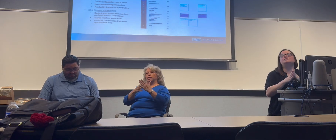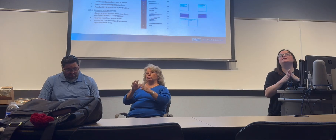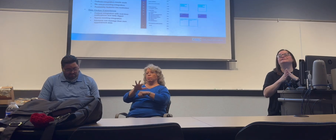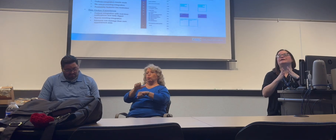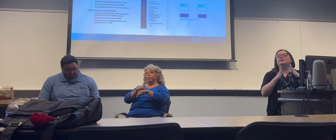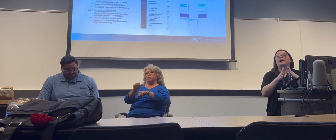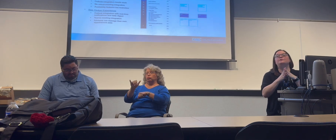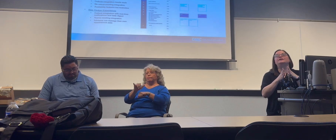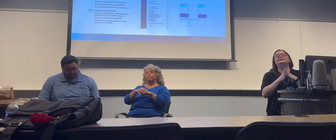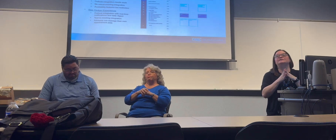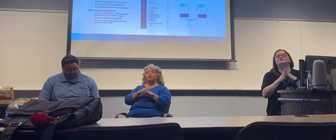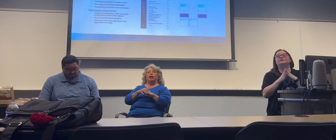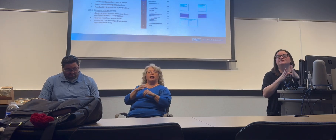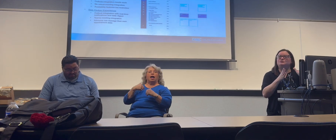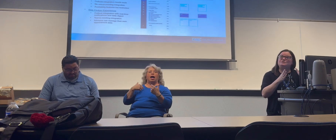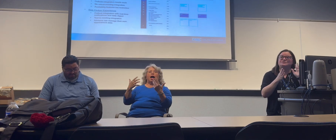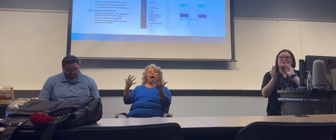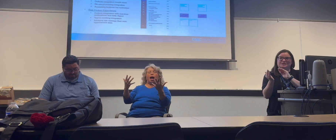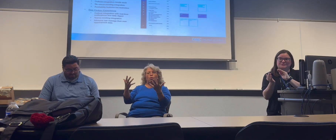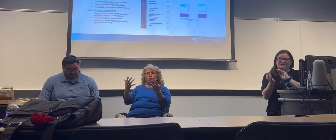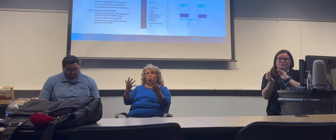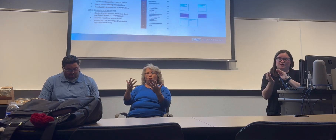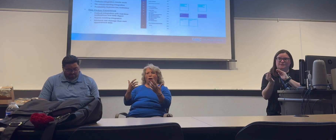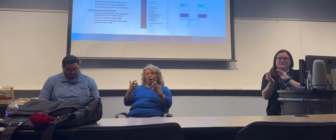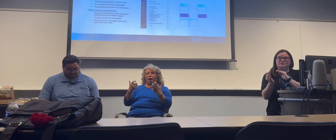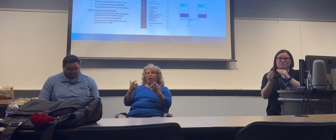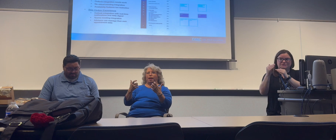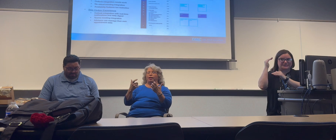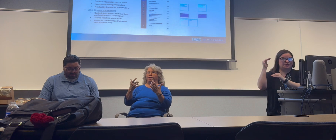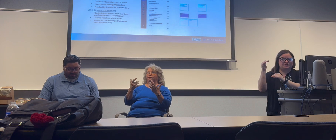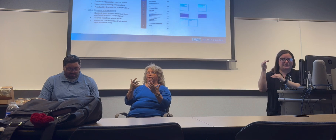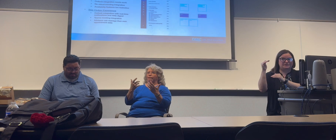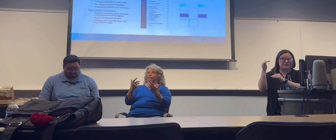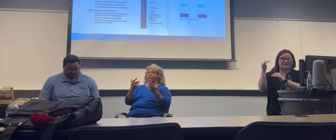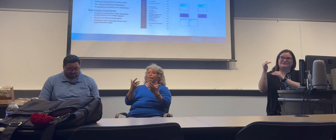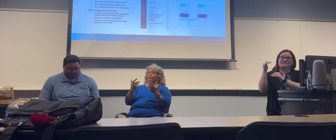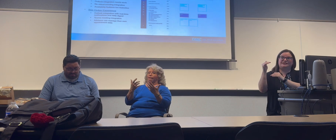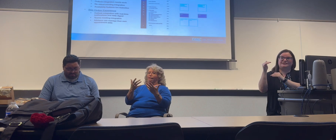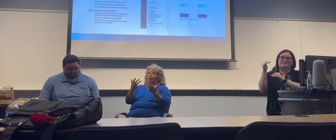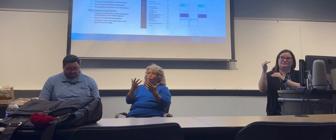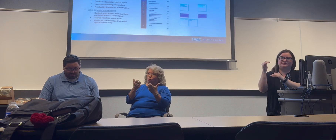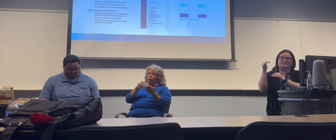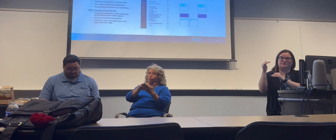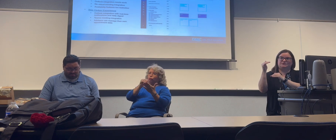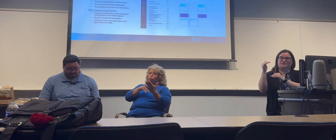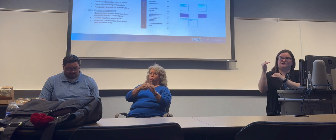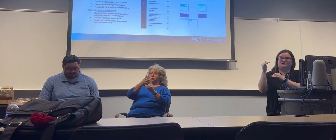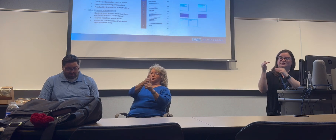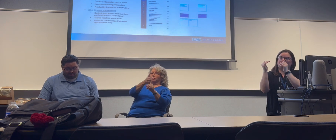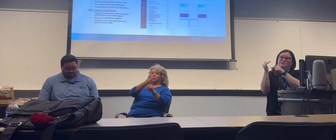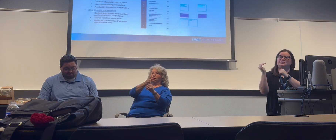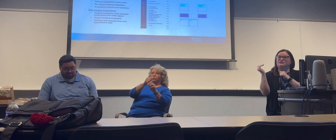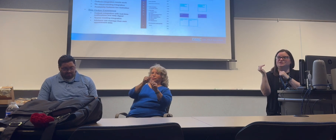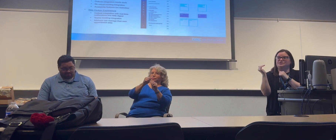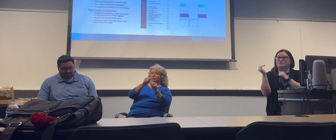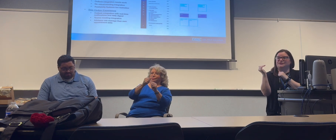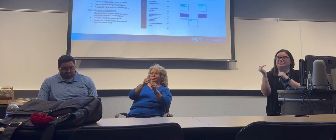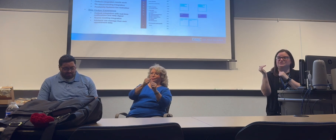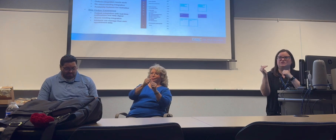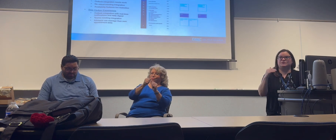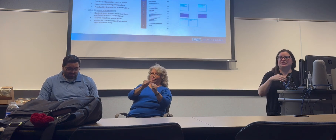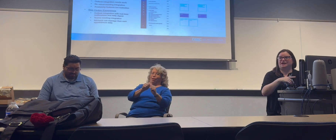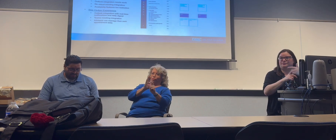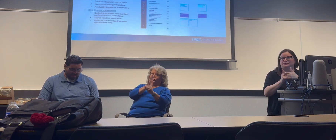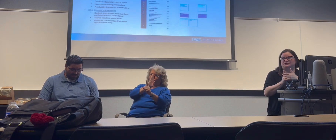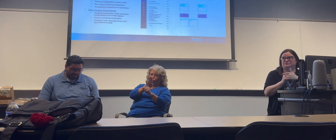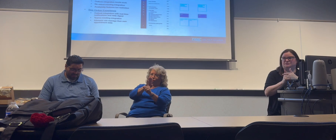the students, I wanna get to where the students are scheduling the appointment, cause you say you're available at this time. So a student could just go directly